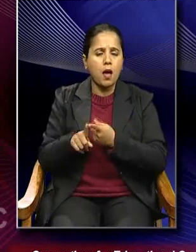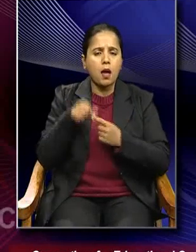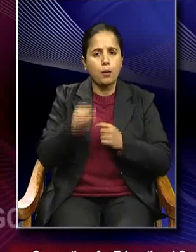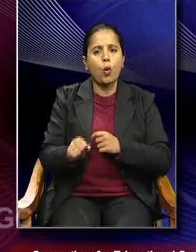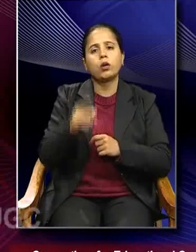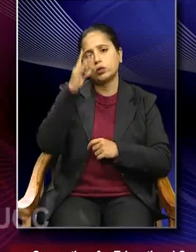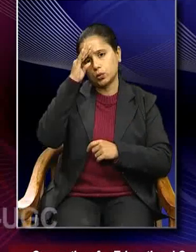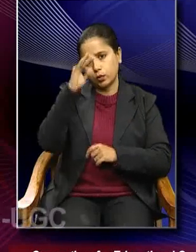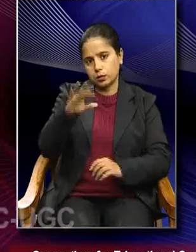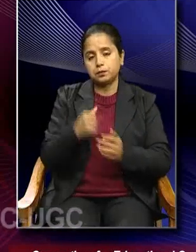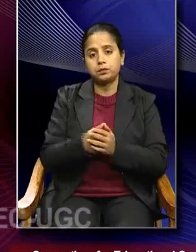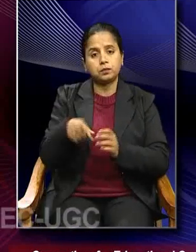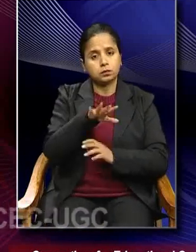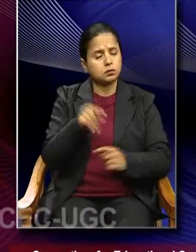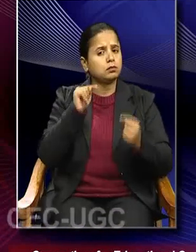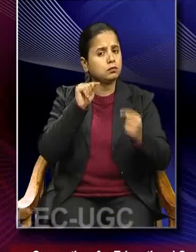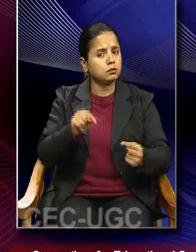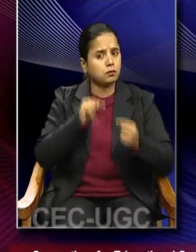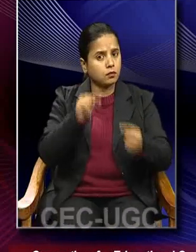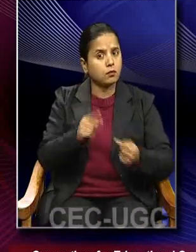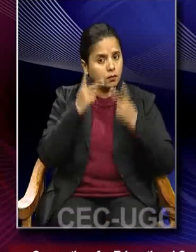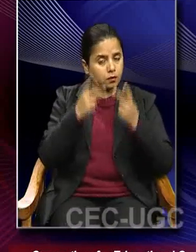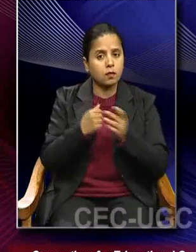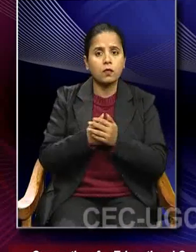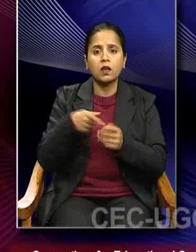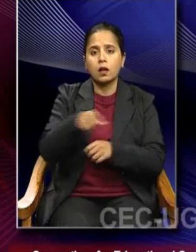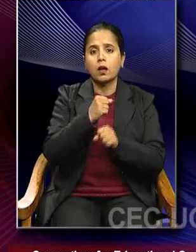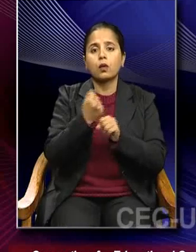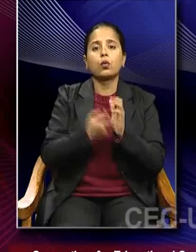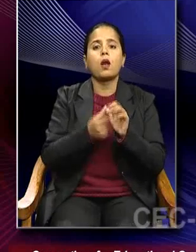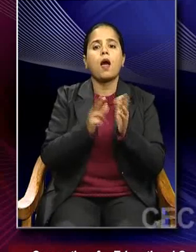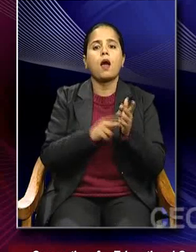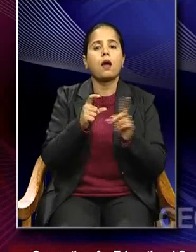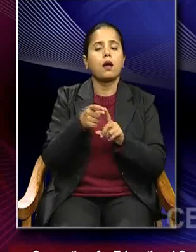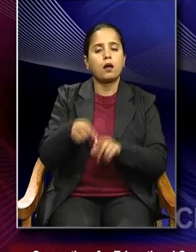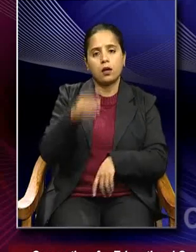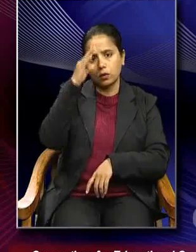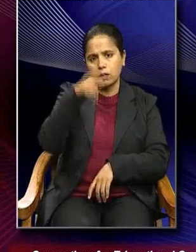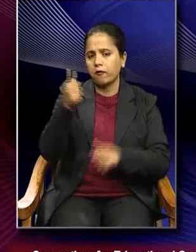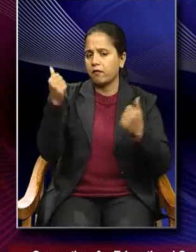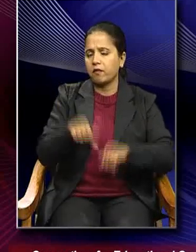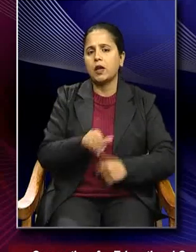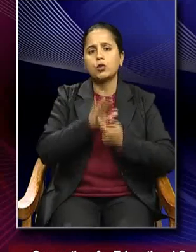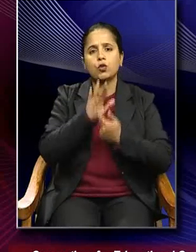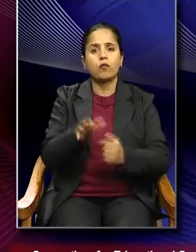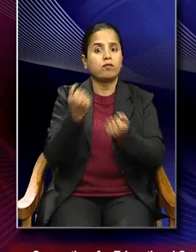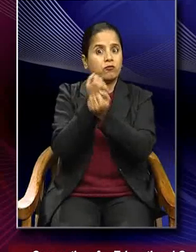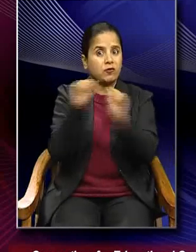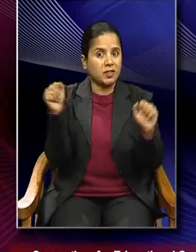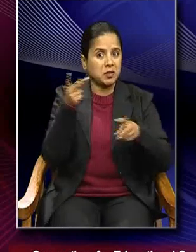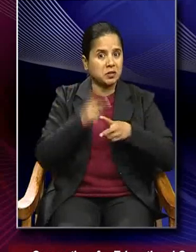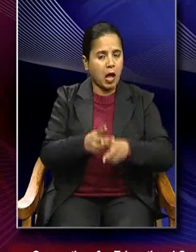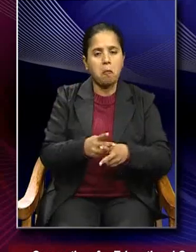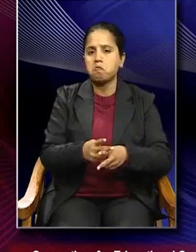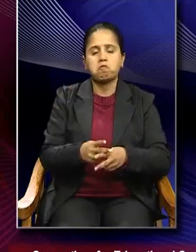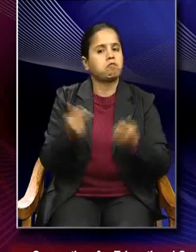theory. He argued that these grand theory failed to preserve freedom,